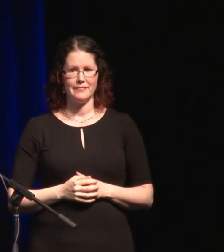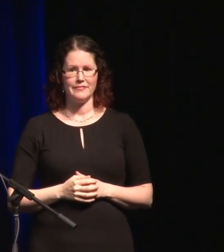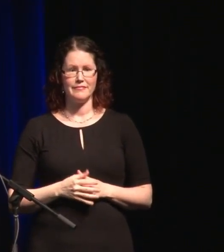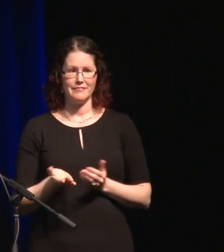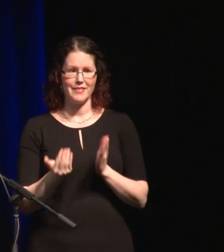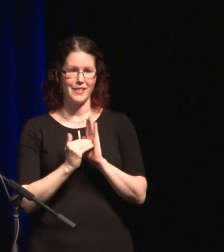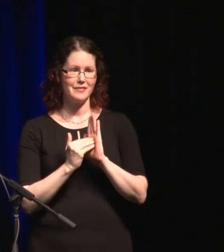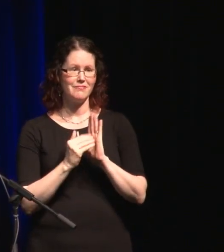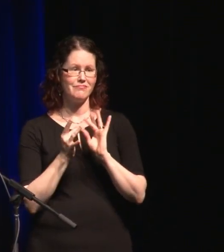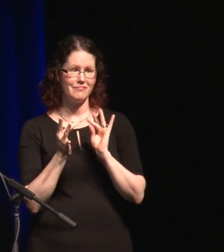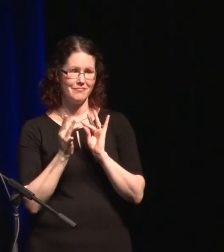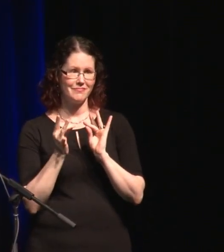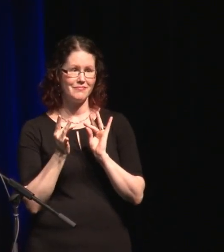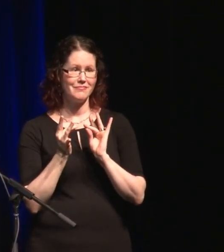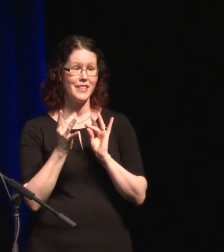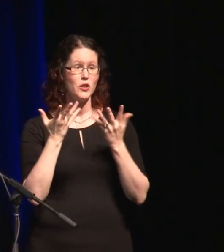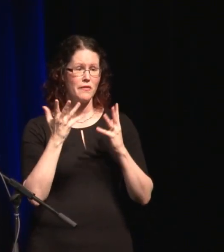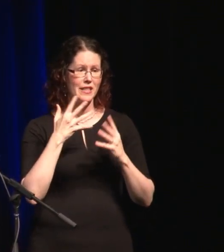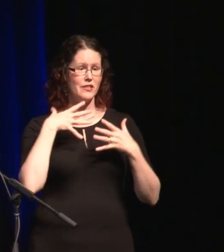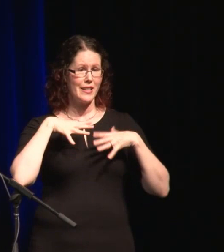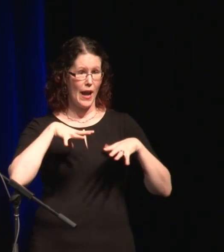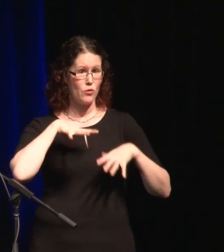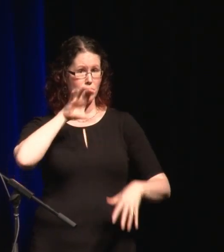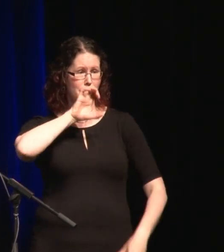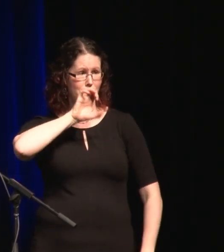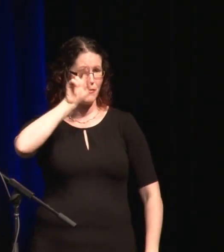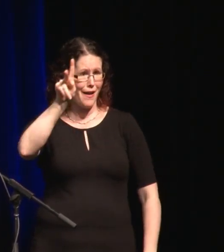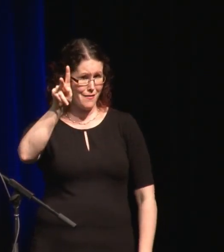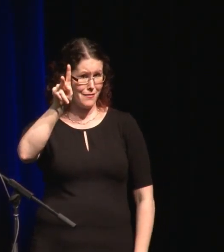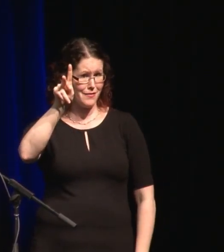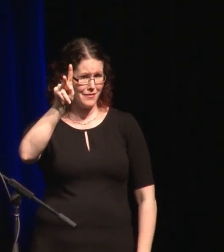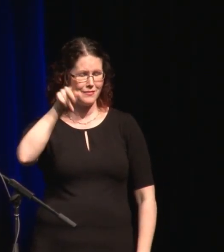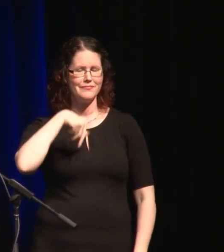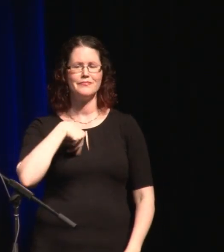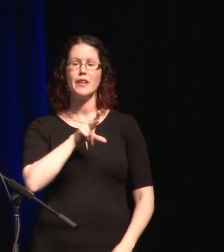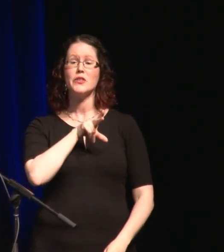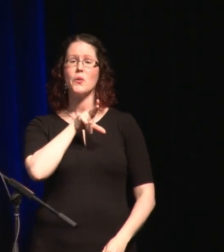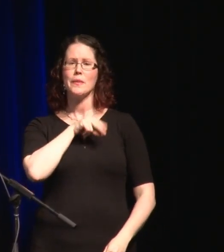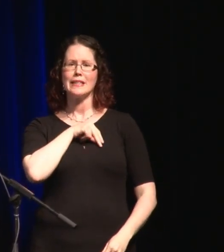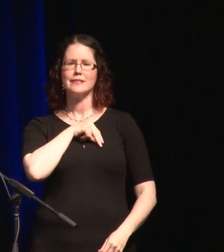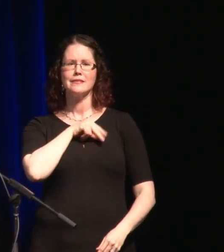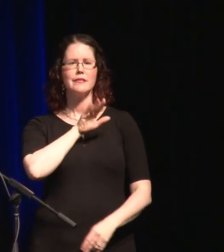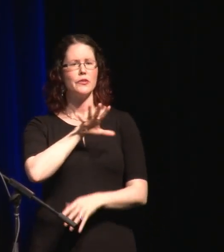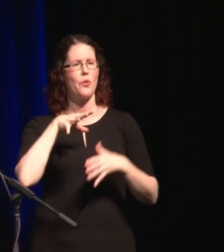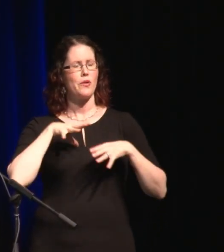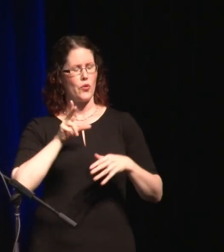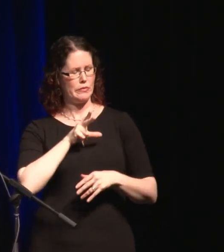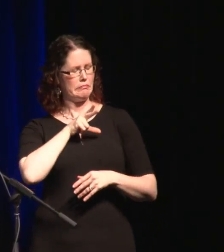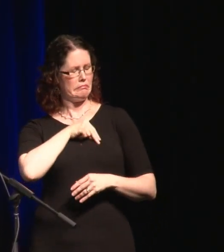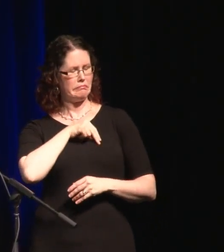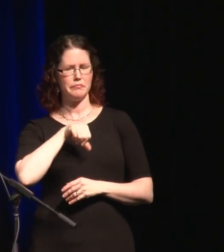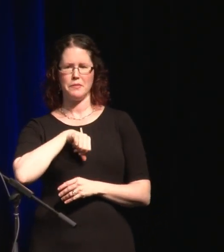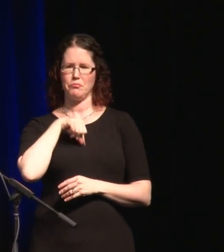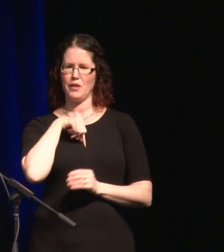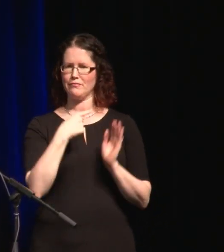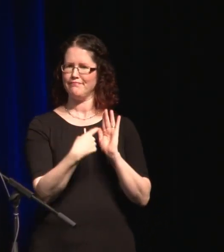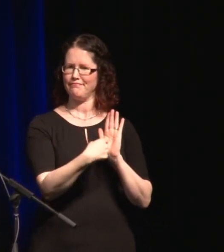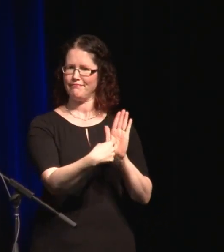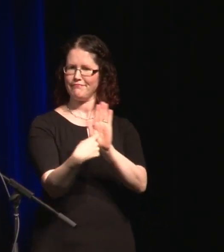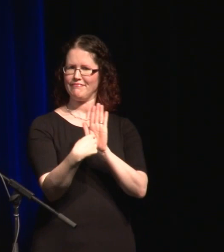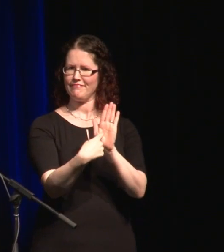I repeat, after you return your gown, take that pin and place it on the clothing that you wore here